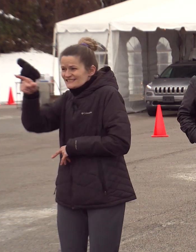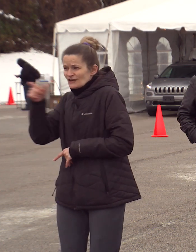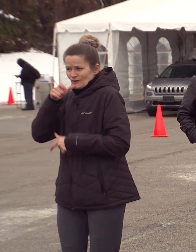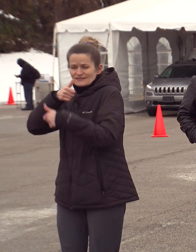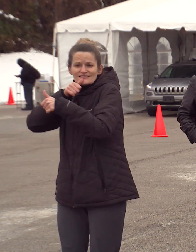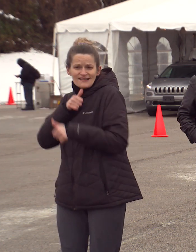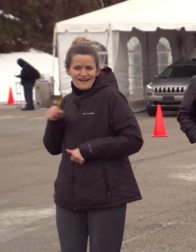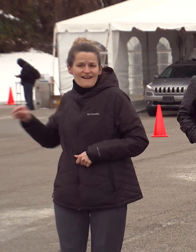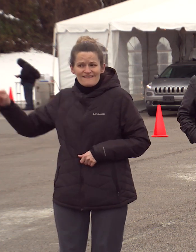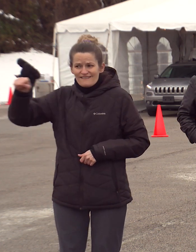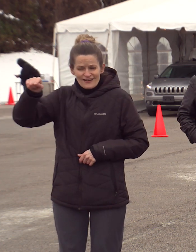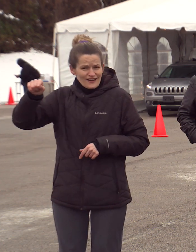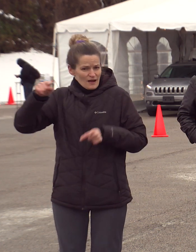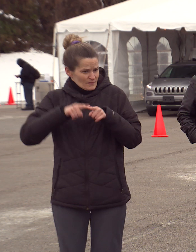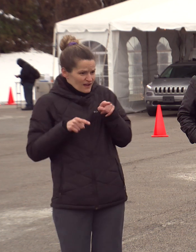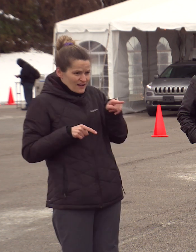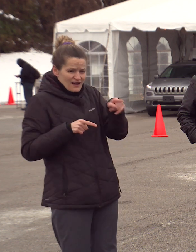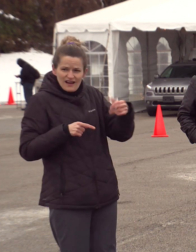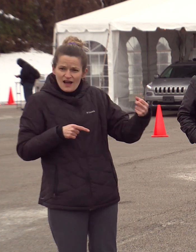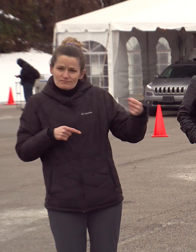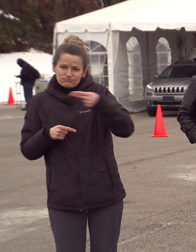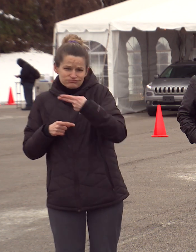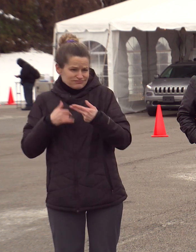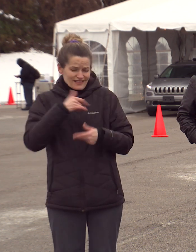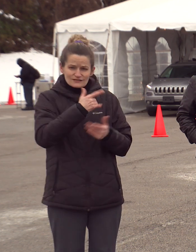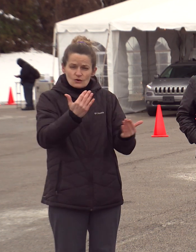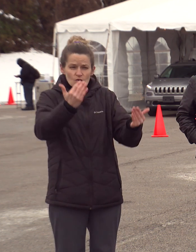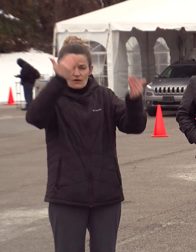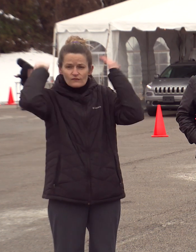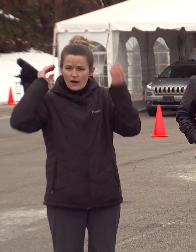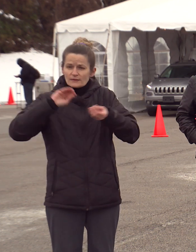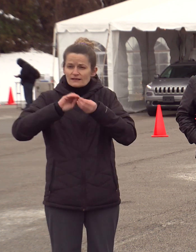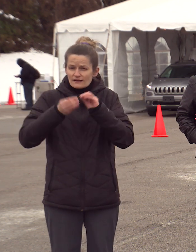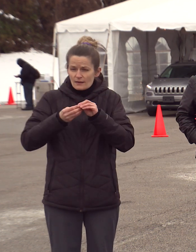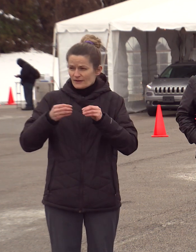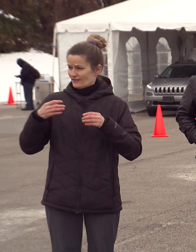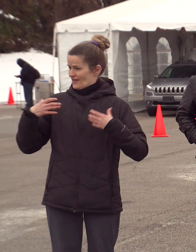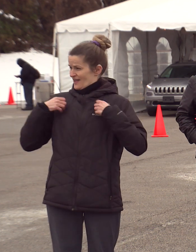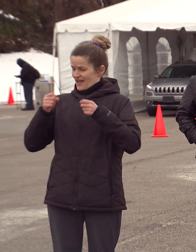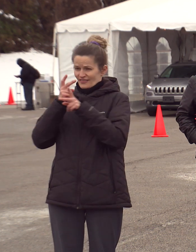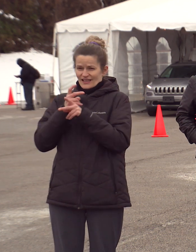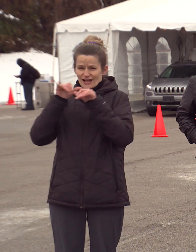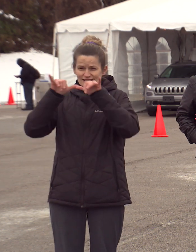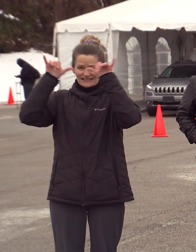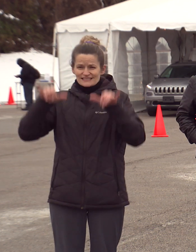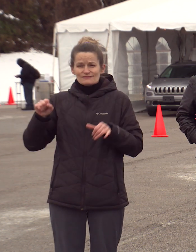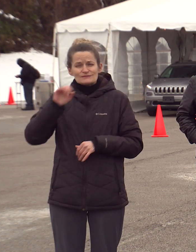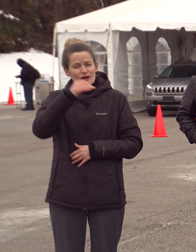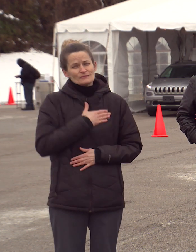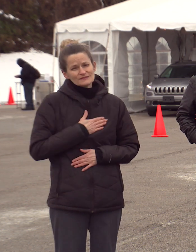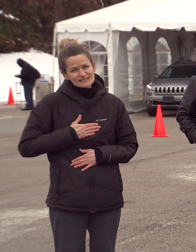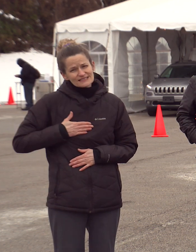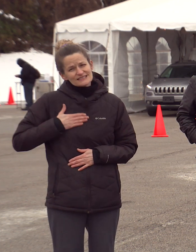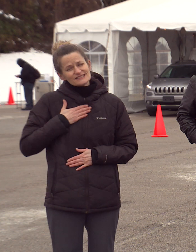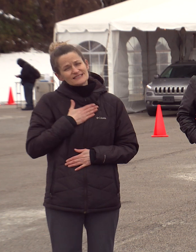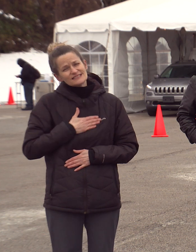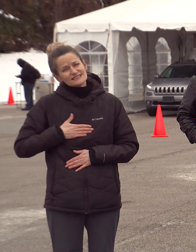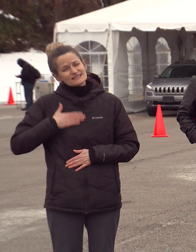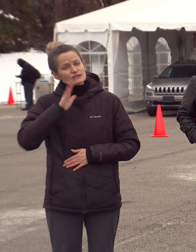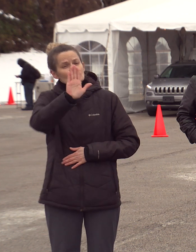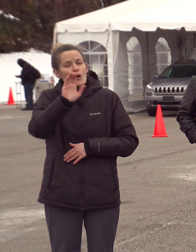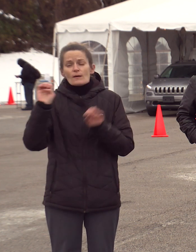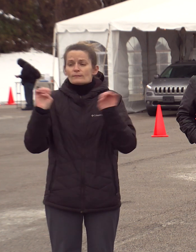to overwhelm our healthcare system, I would ask that everyone please reserve emergency room visits for true